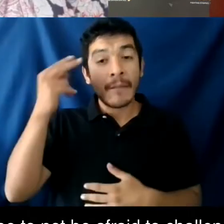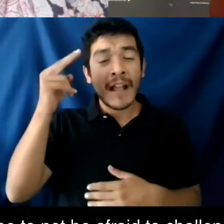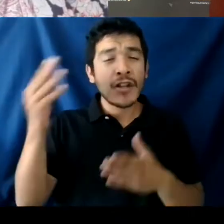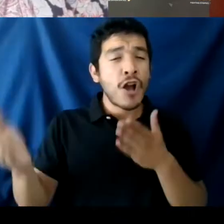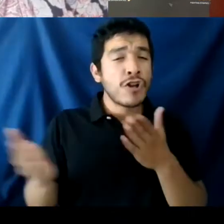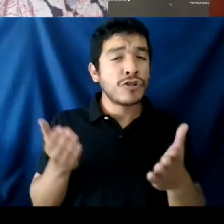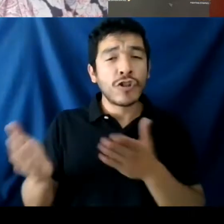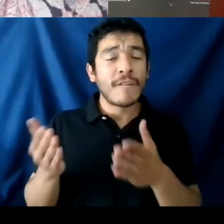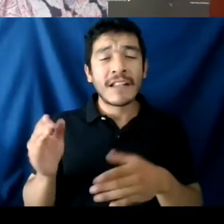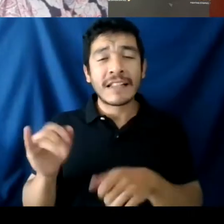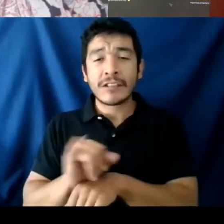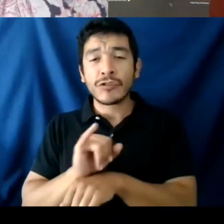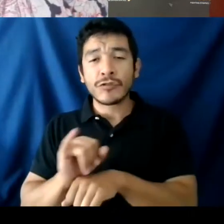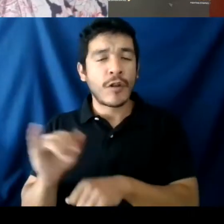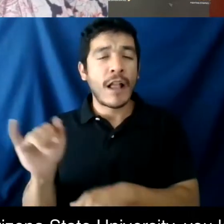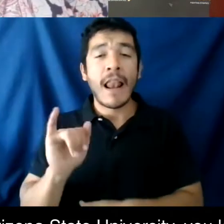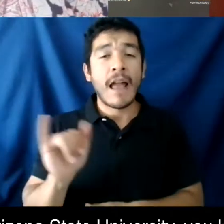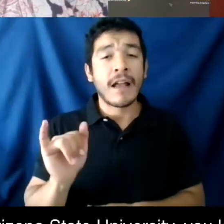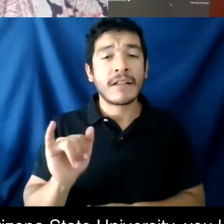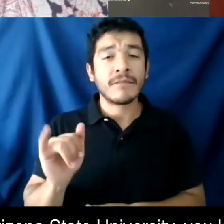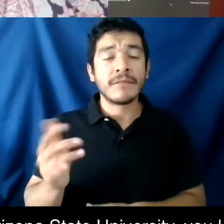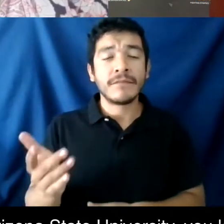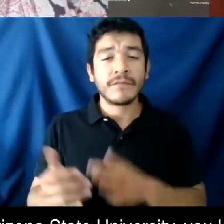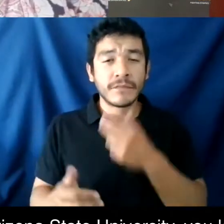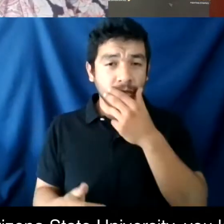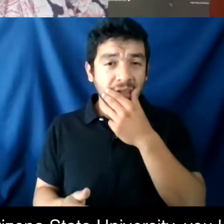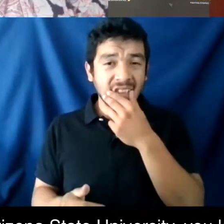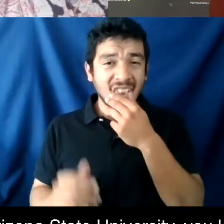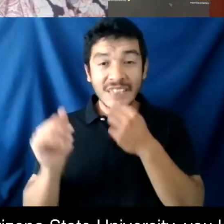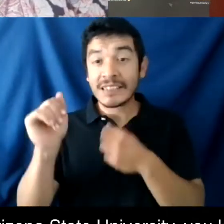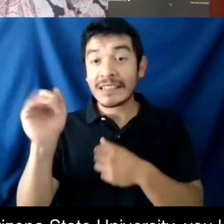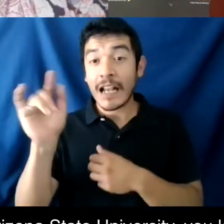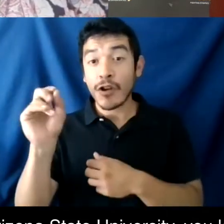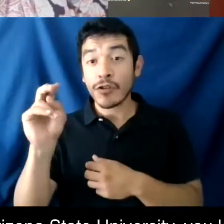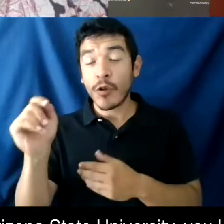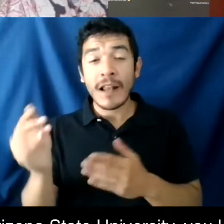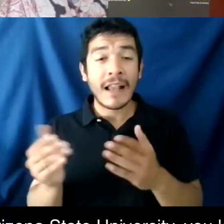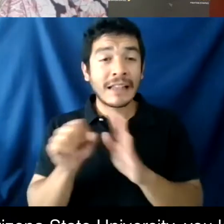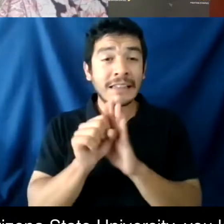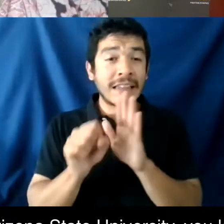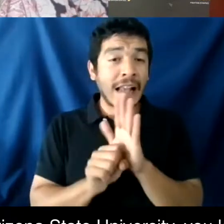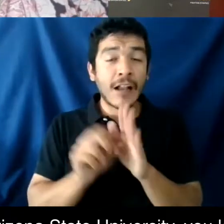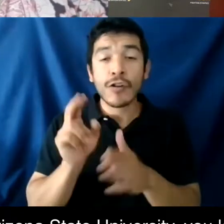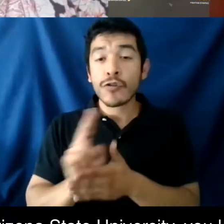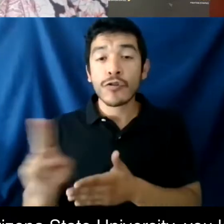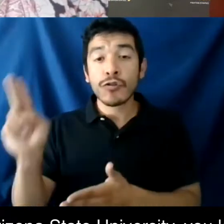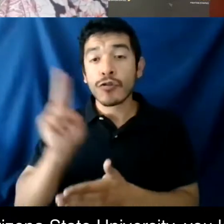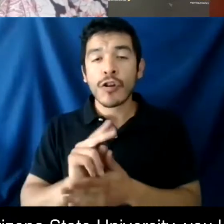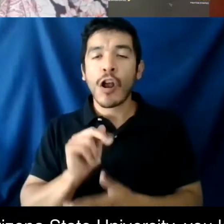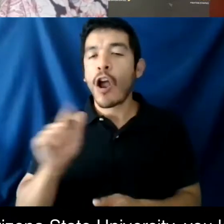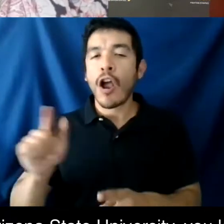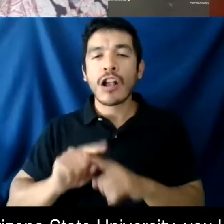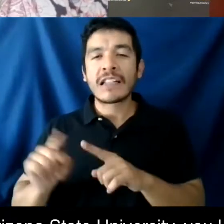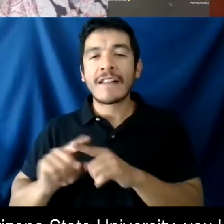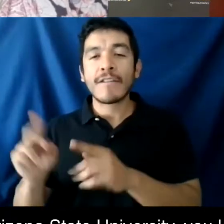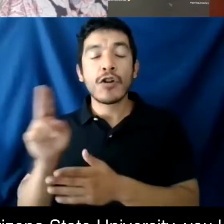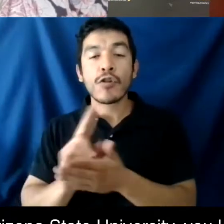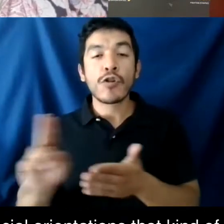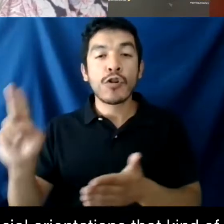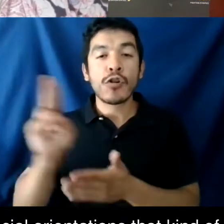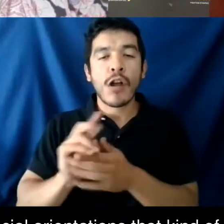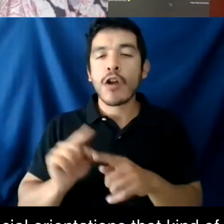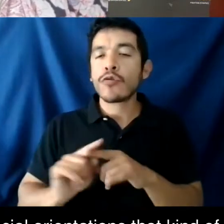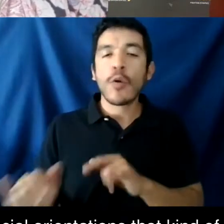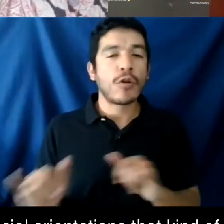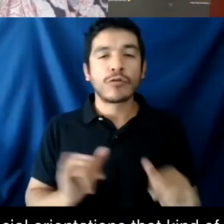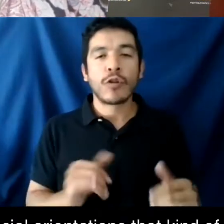institutions um, like Arizona State University, all these different universities, to also